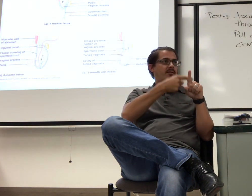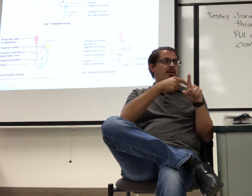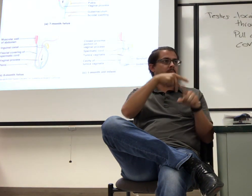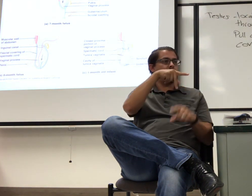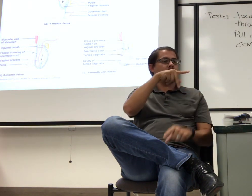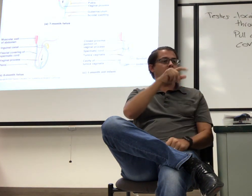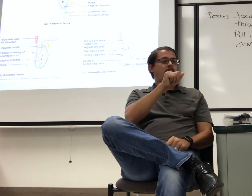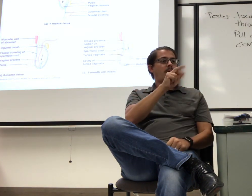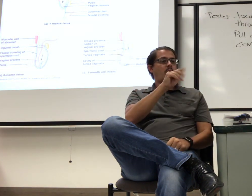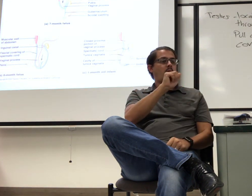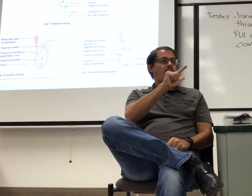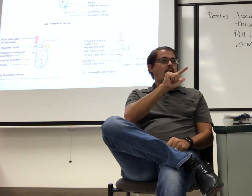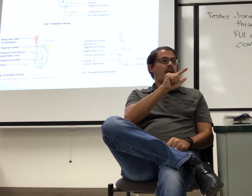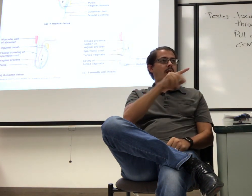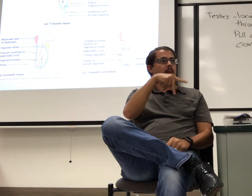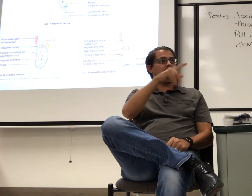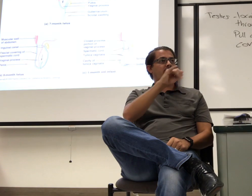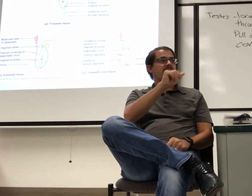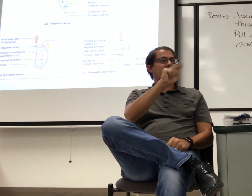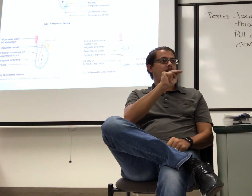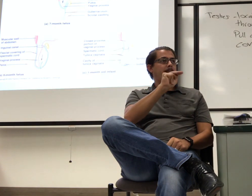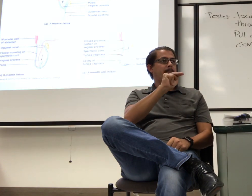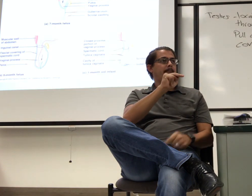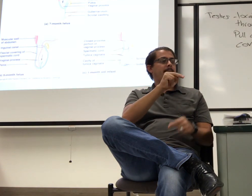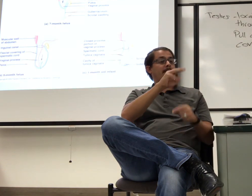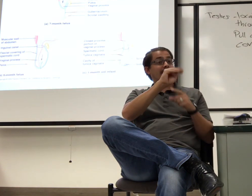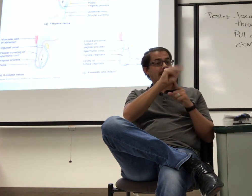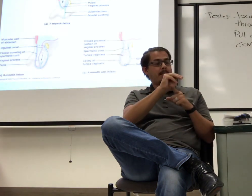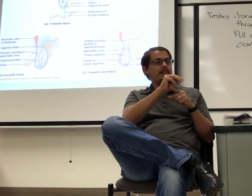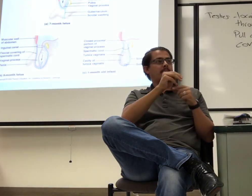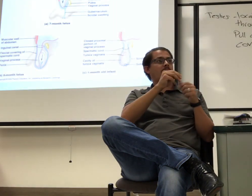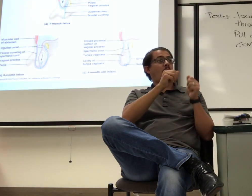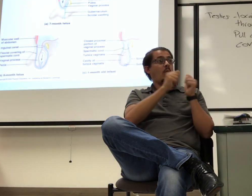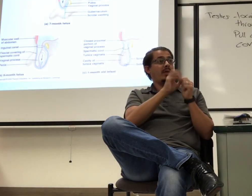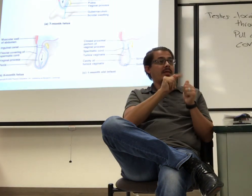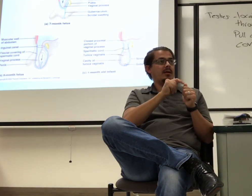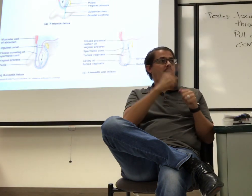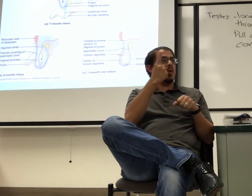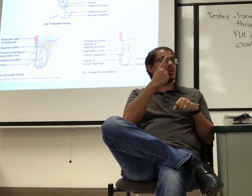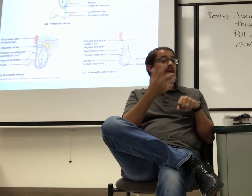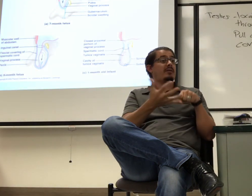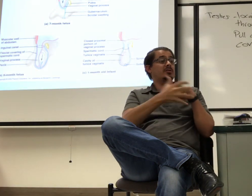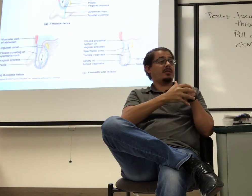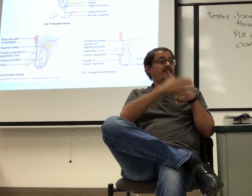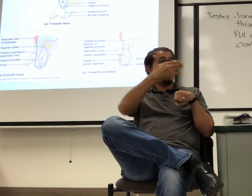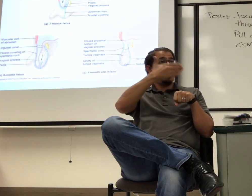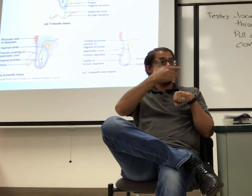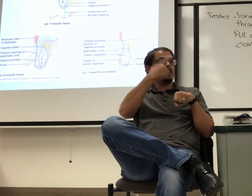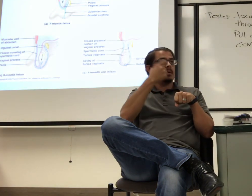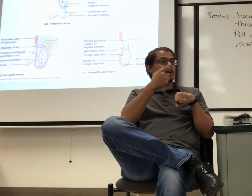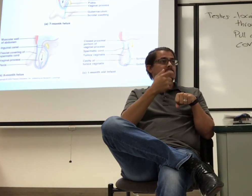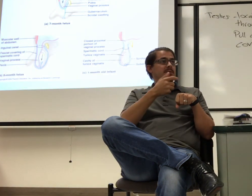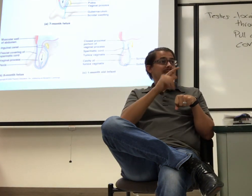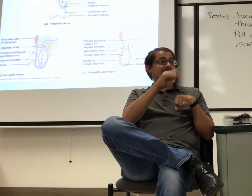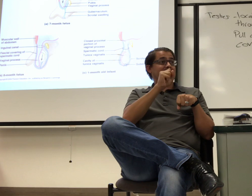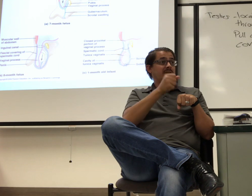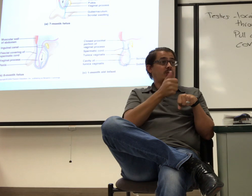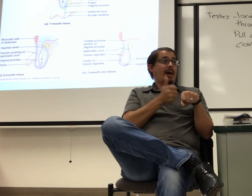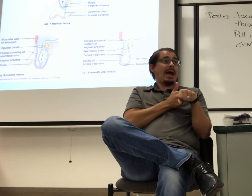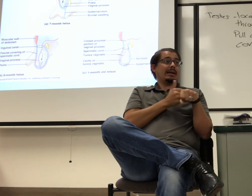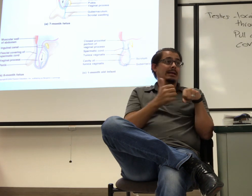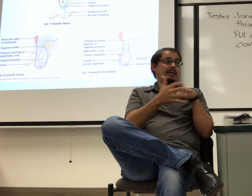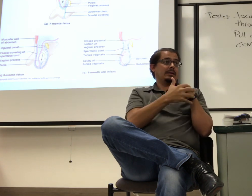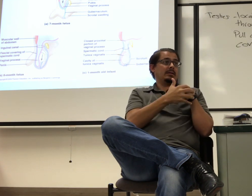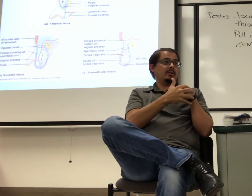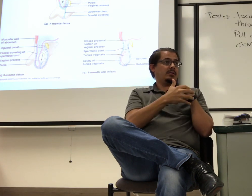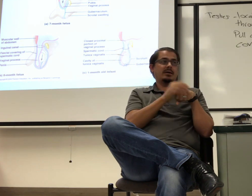parietal peritoneum. It got pulled down with it. And you know that it only covers the front because the testes was behind it. So it doesn't go